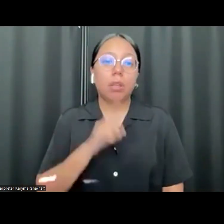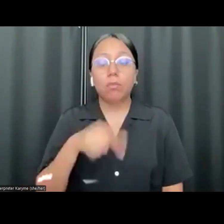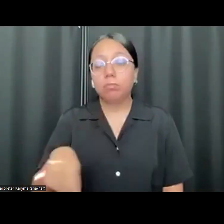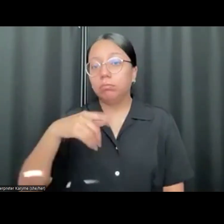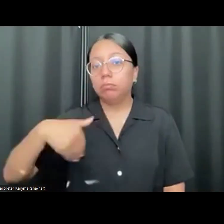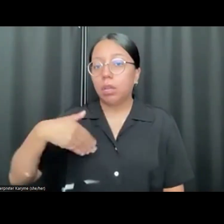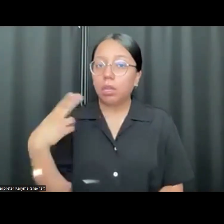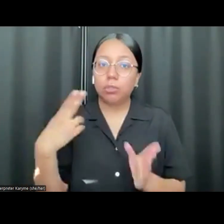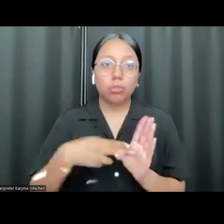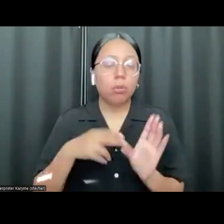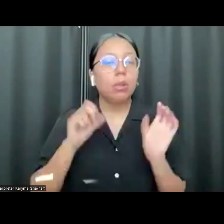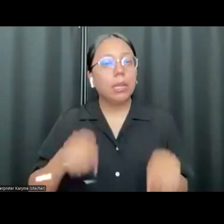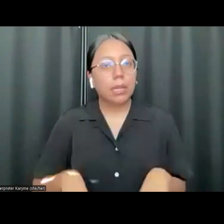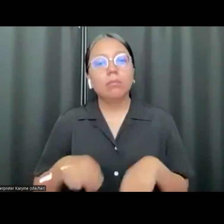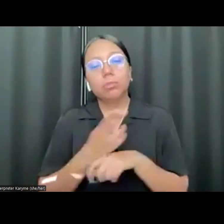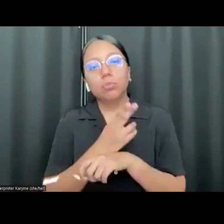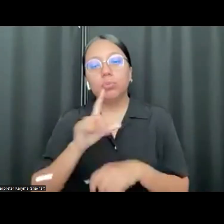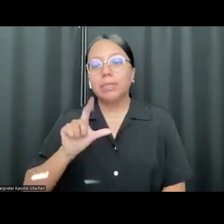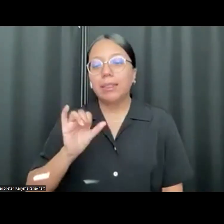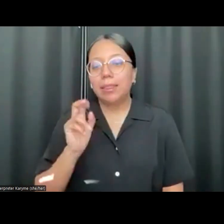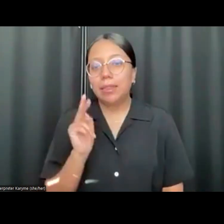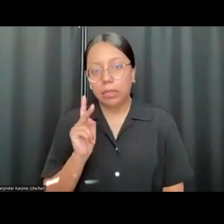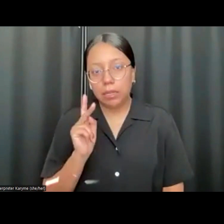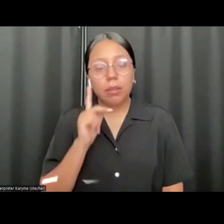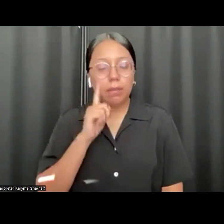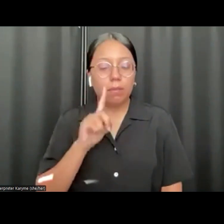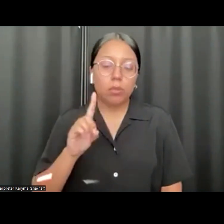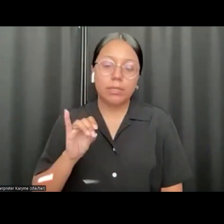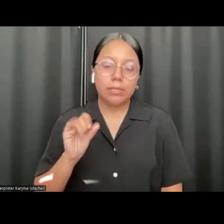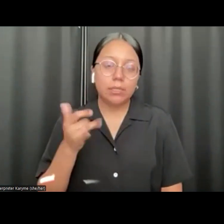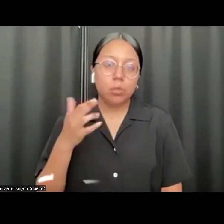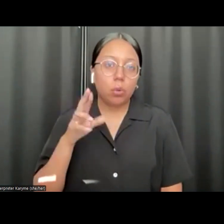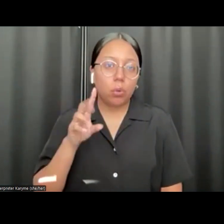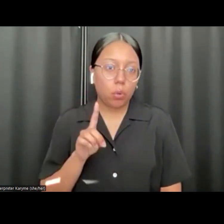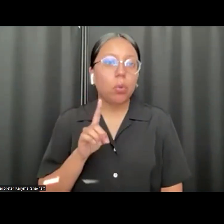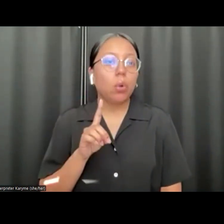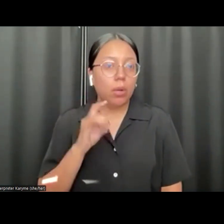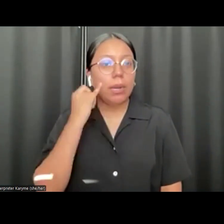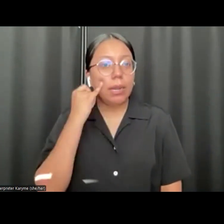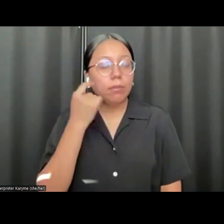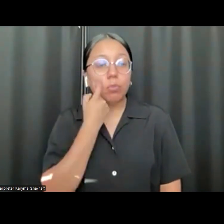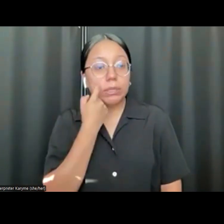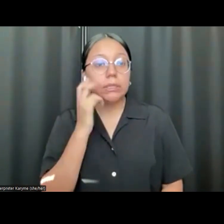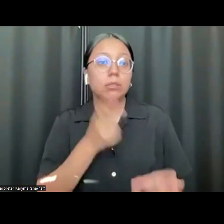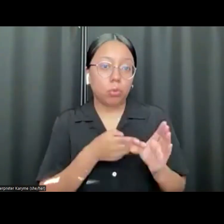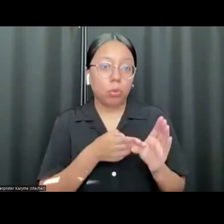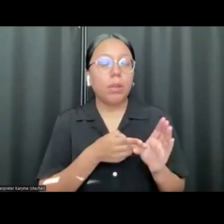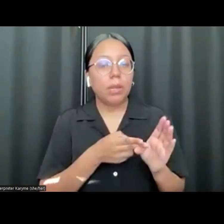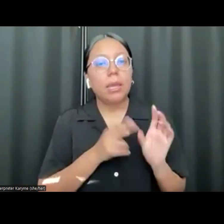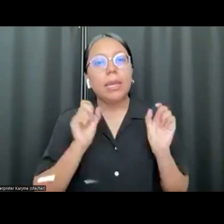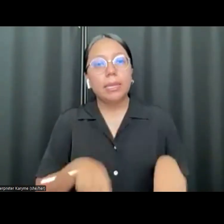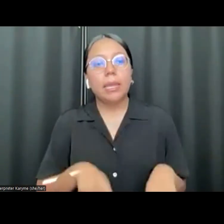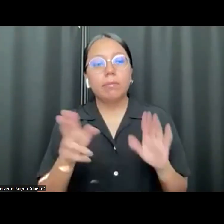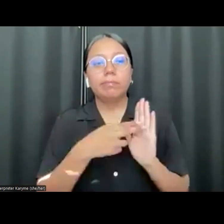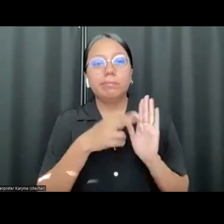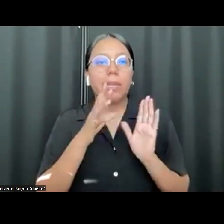to join. If you've recently sent your request to join, acceptance to Discord will be granted following this meeting. We will